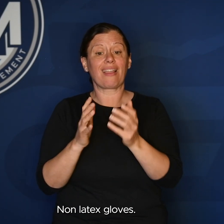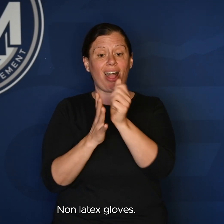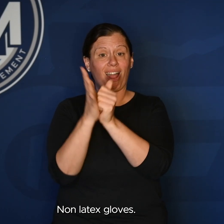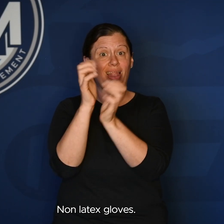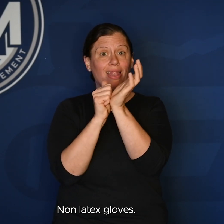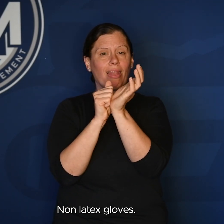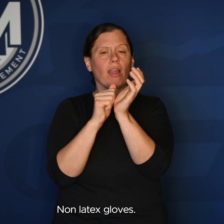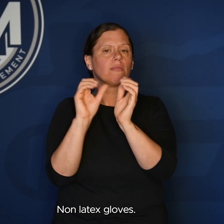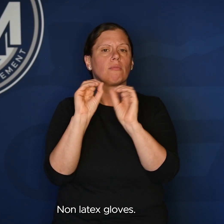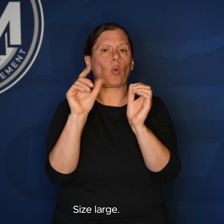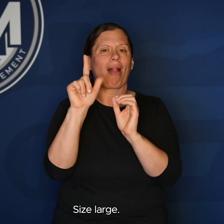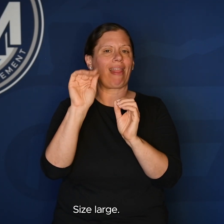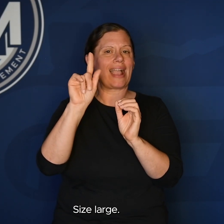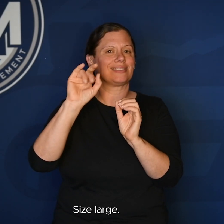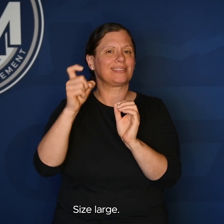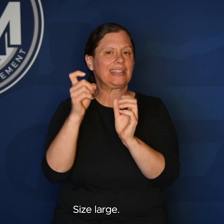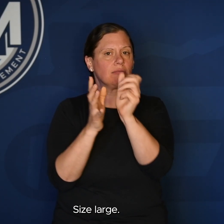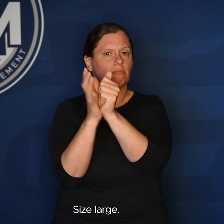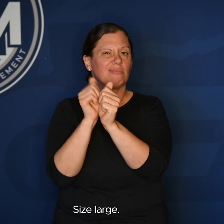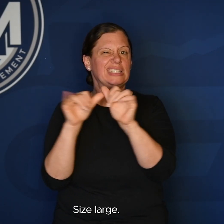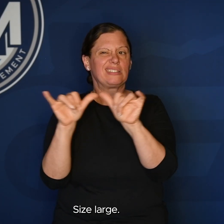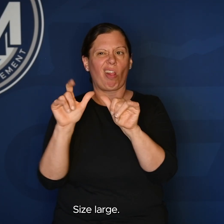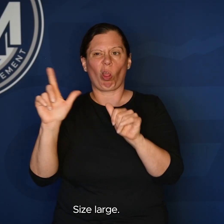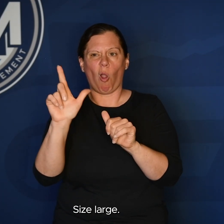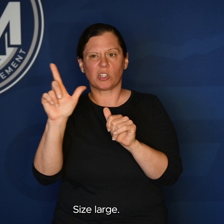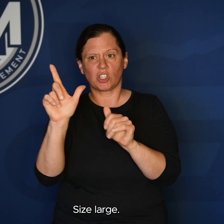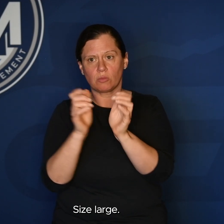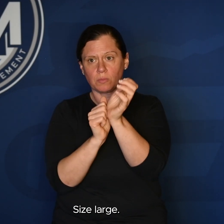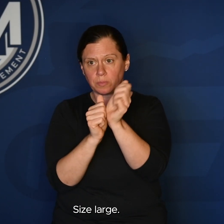non-latex gloves, size large,